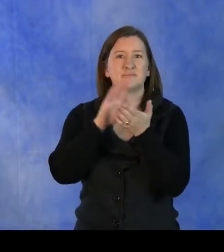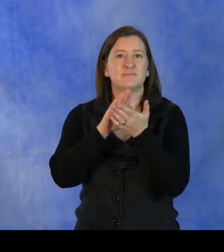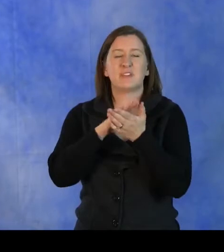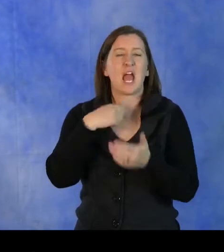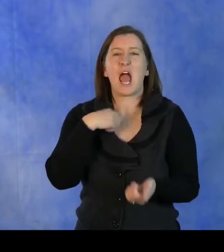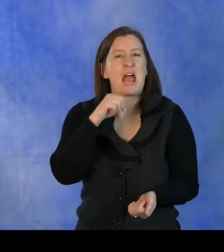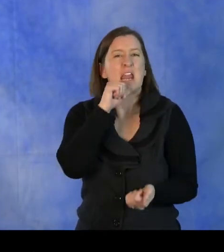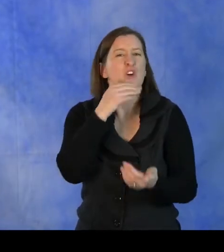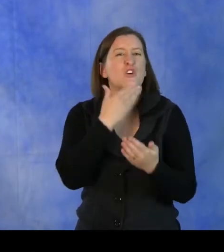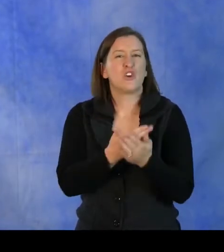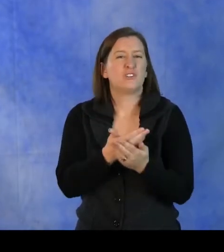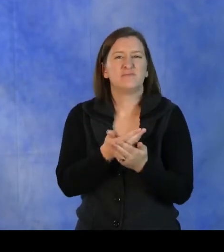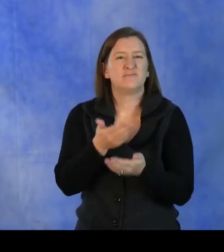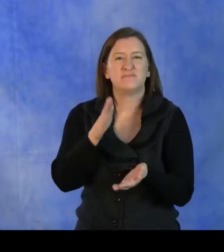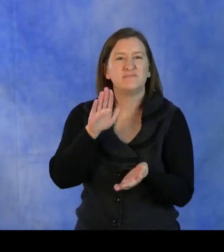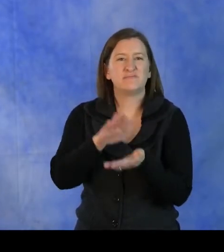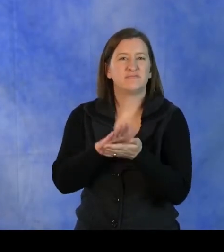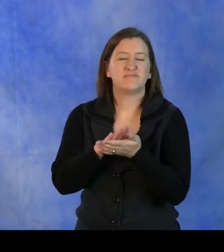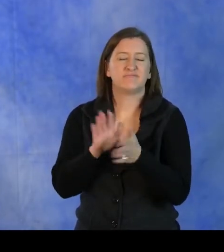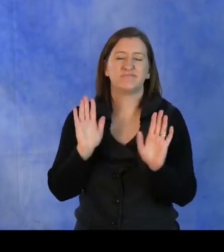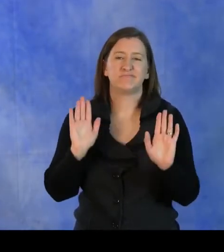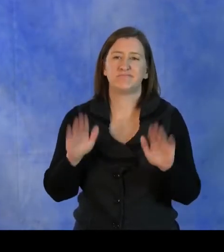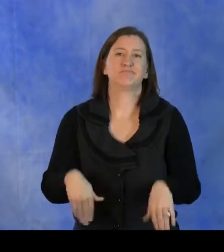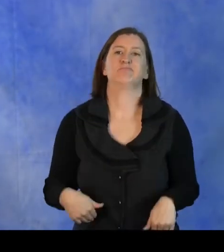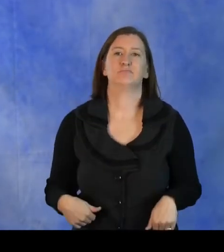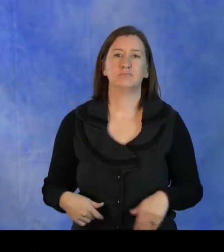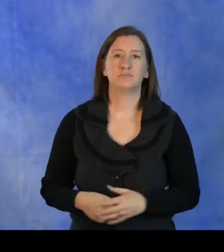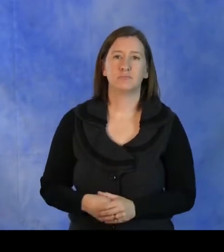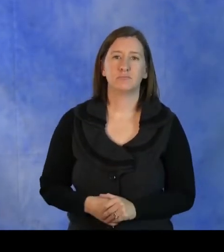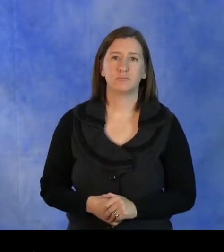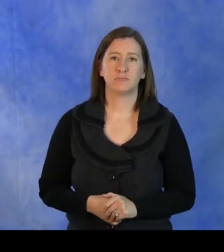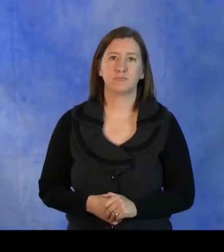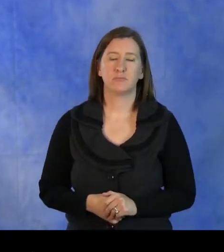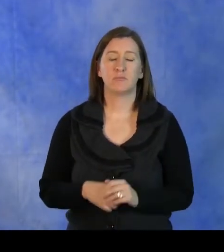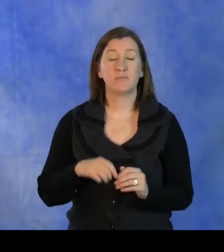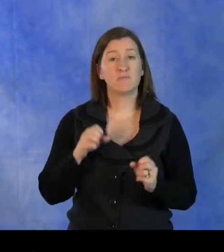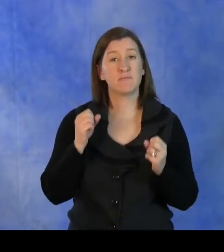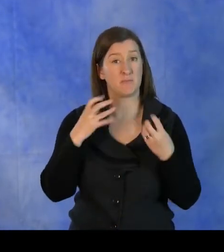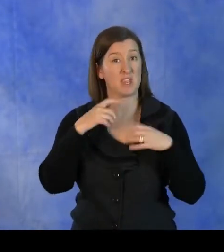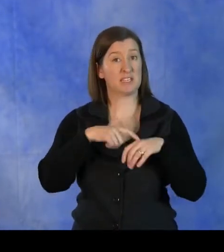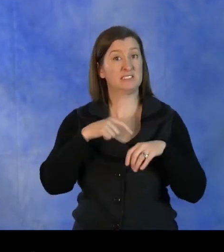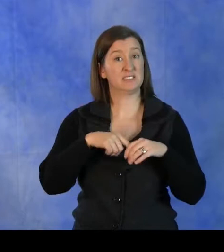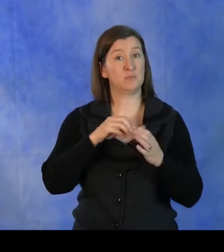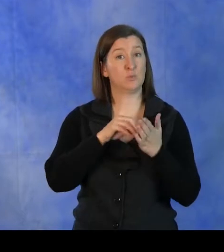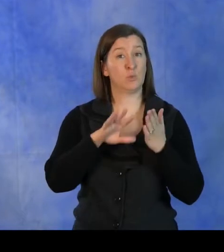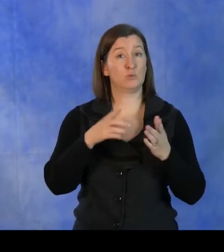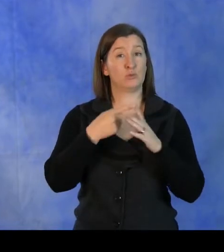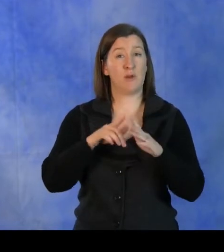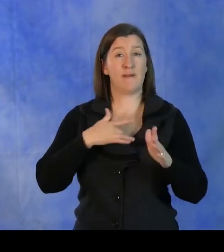A lot of the students will give up and they'll say that they're not good at school.